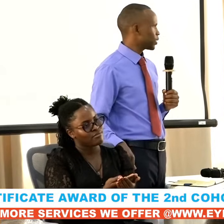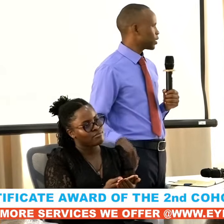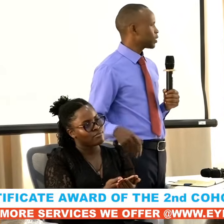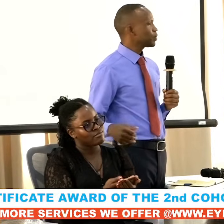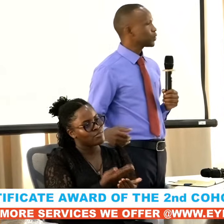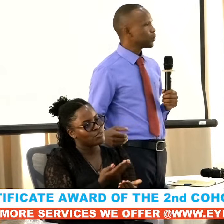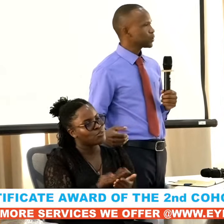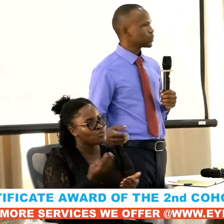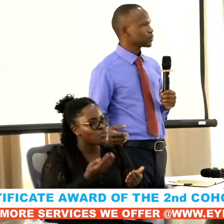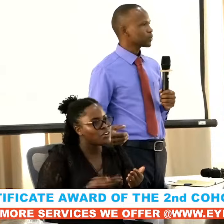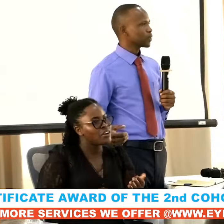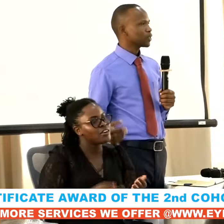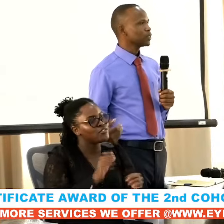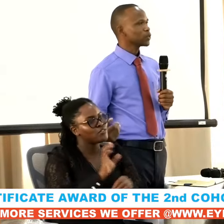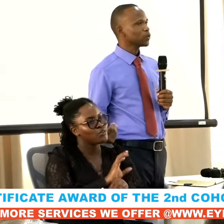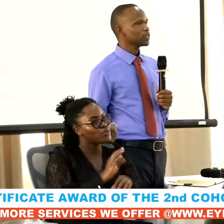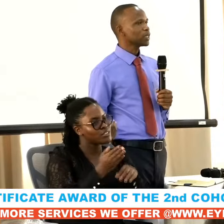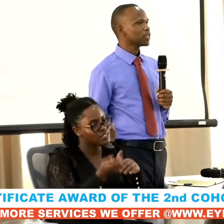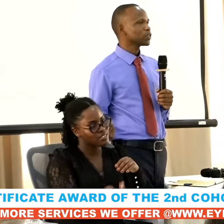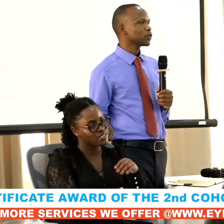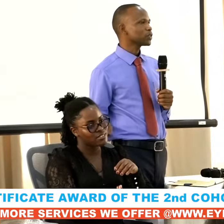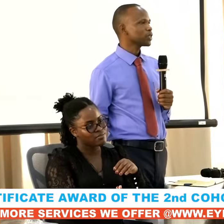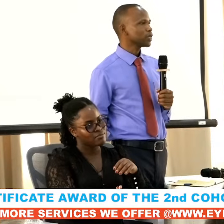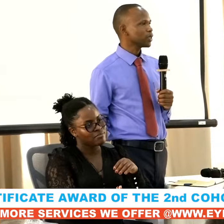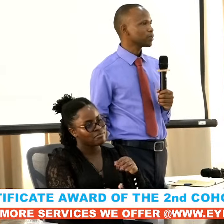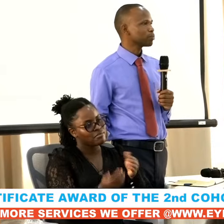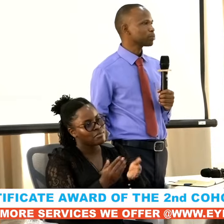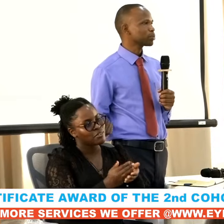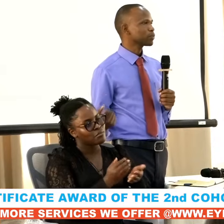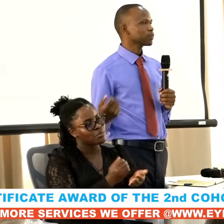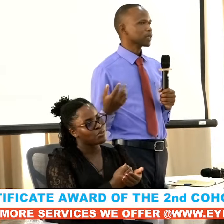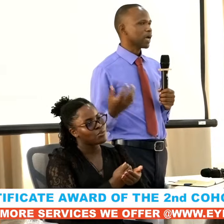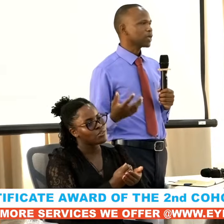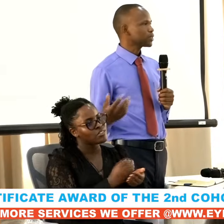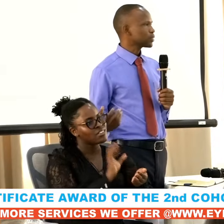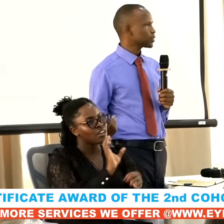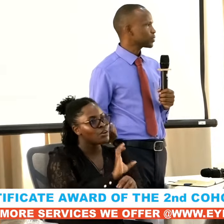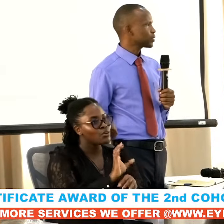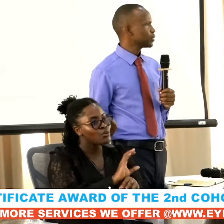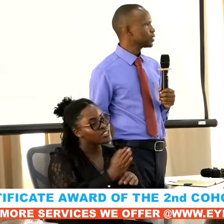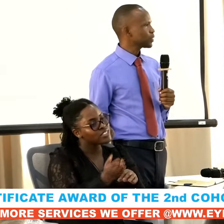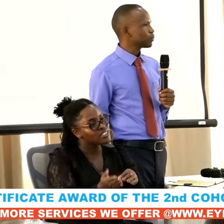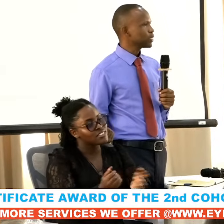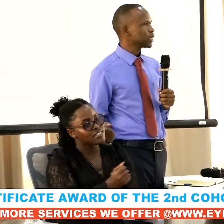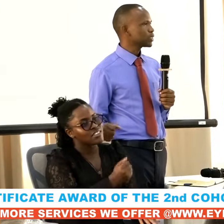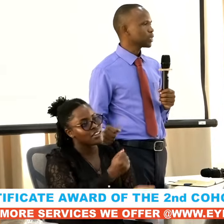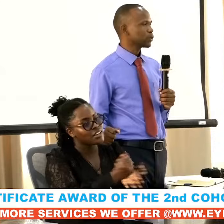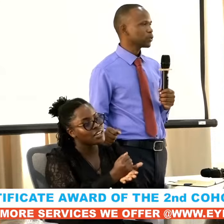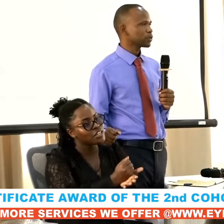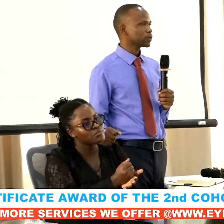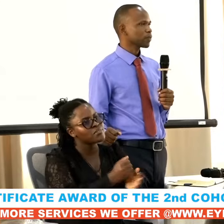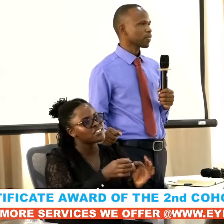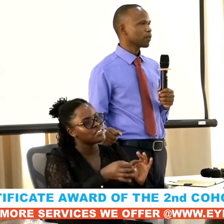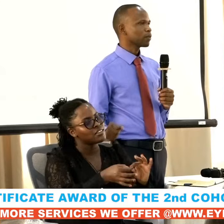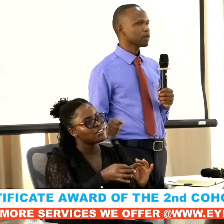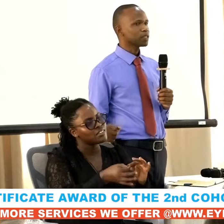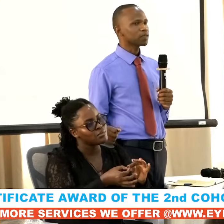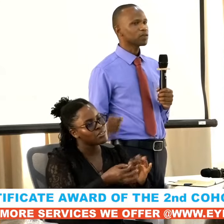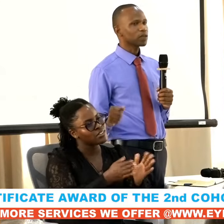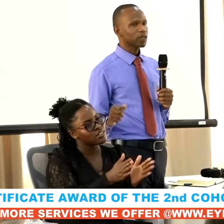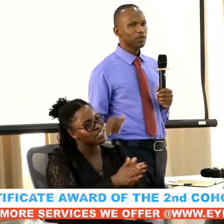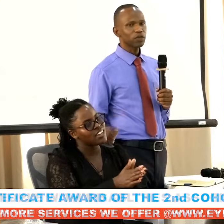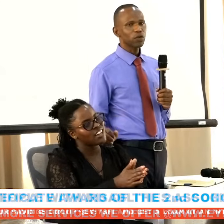course, because this course does not help us interpreters alone,